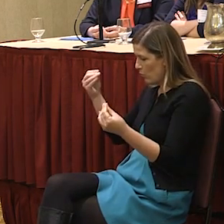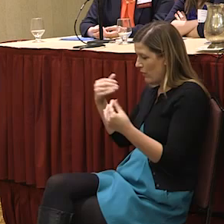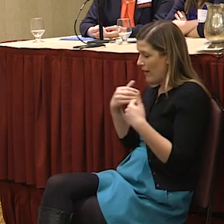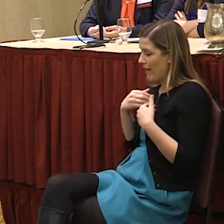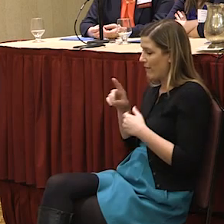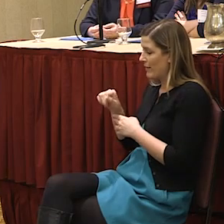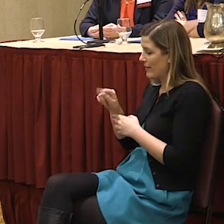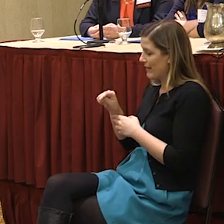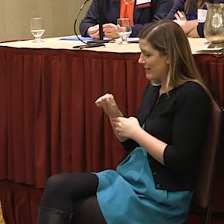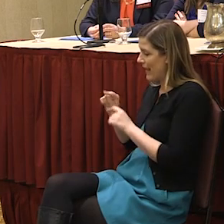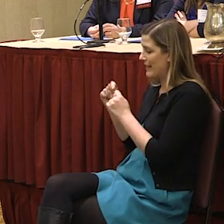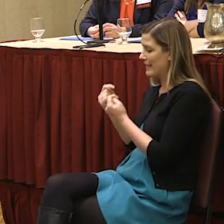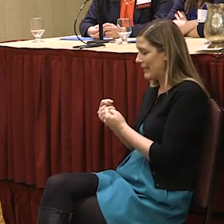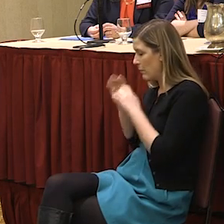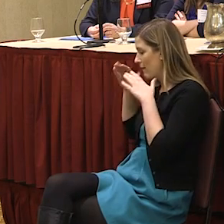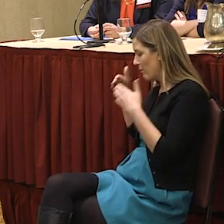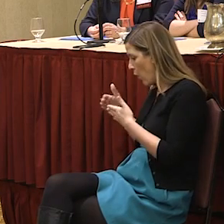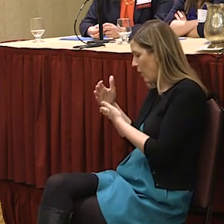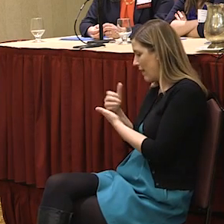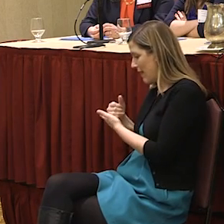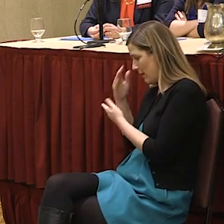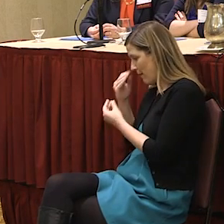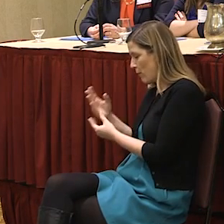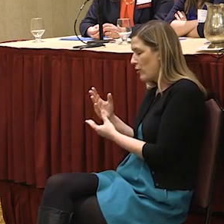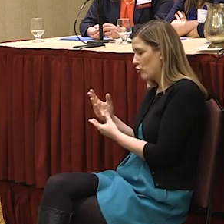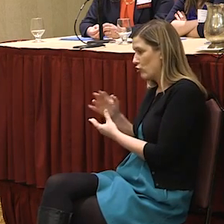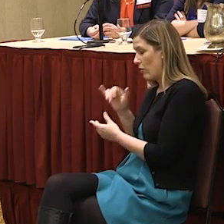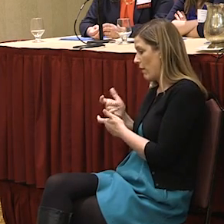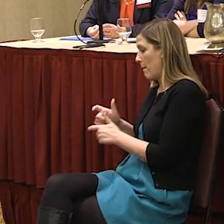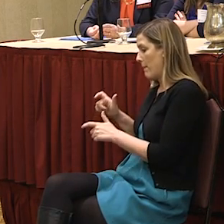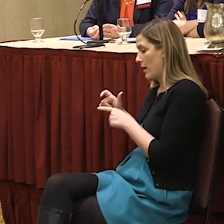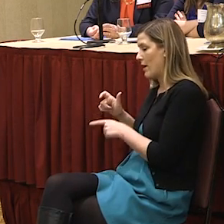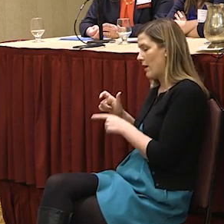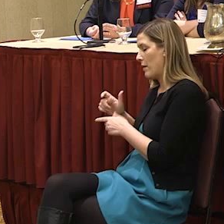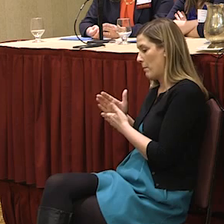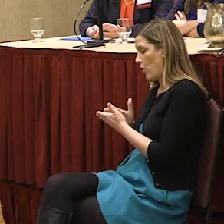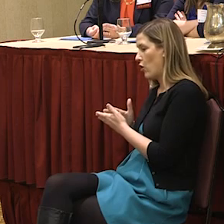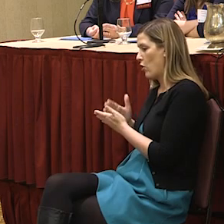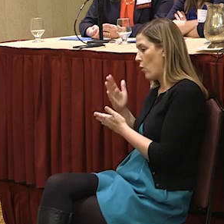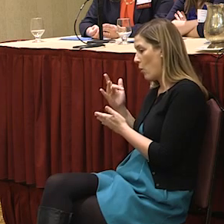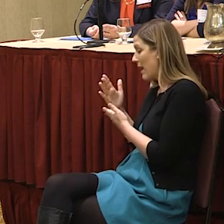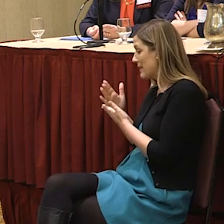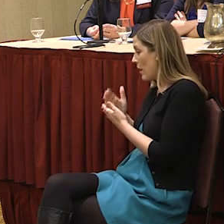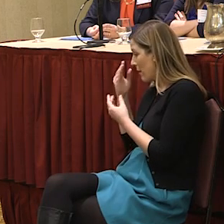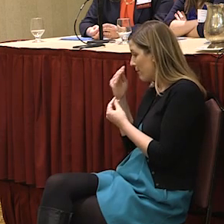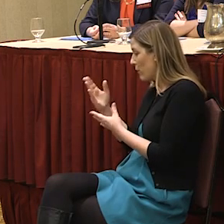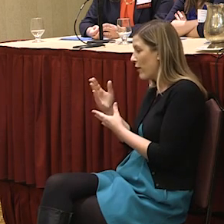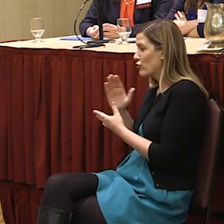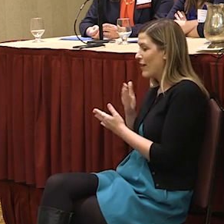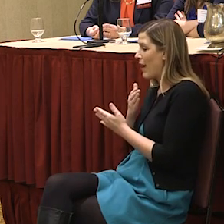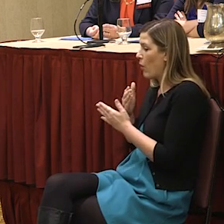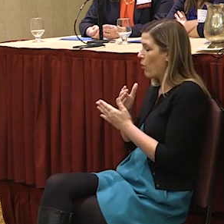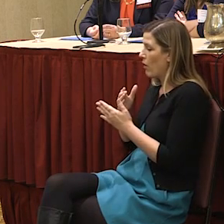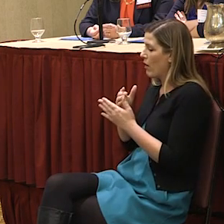have our data team that focuses on collecting the data. And like I said, that's a huge That's a big thing, because some of the information in our legislative